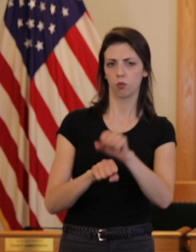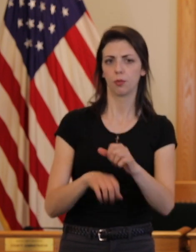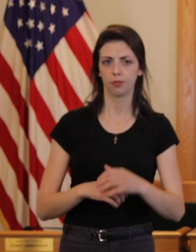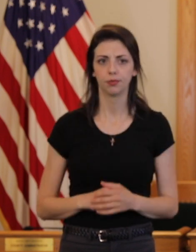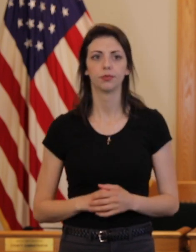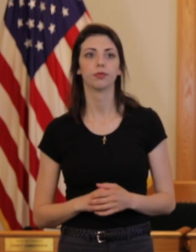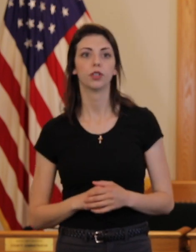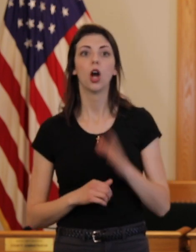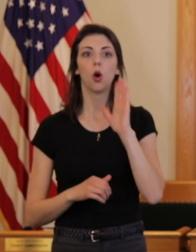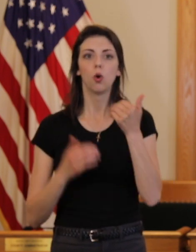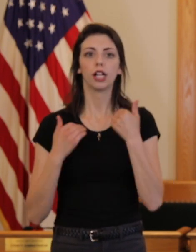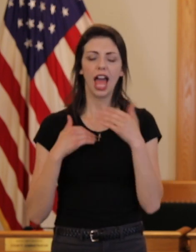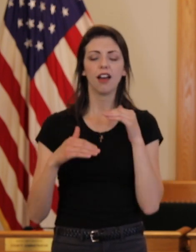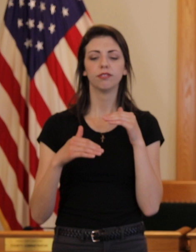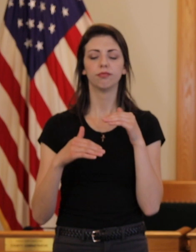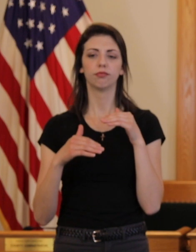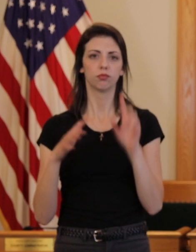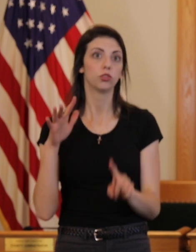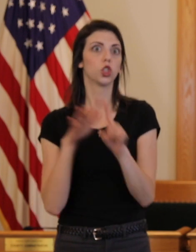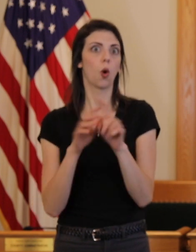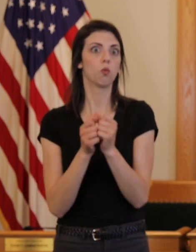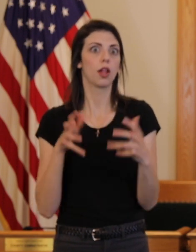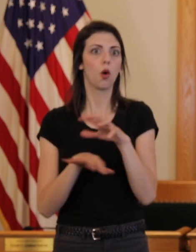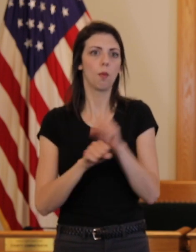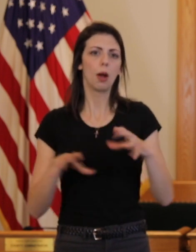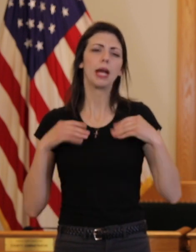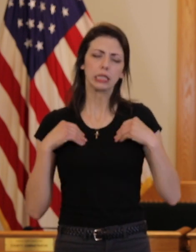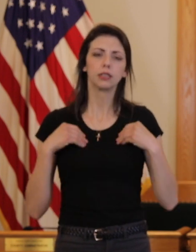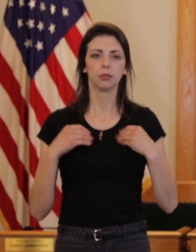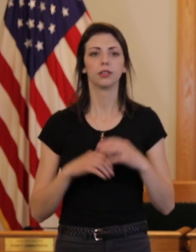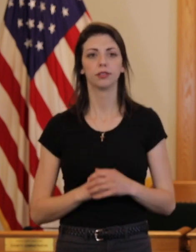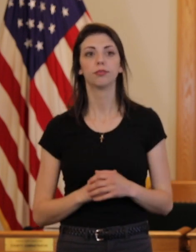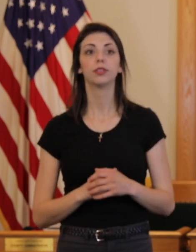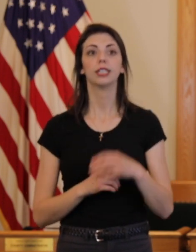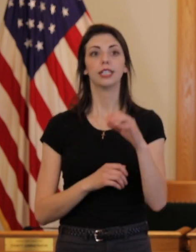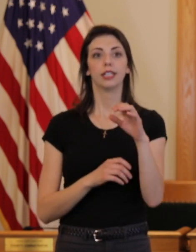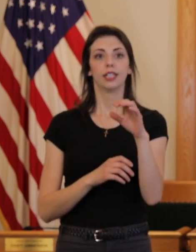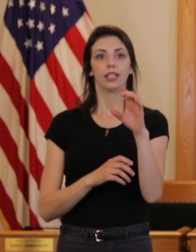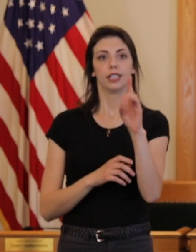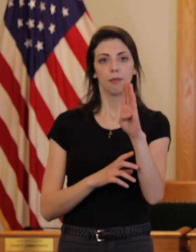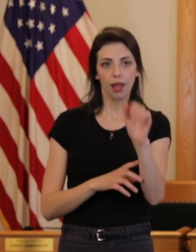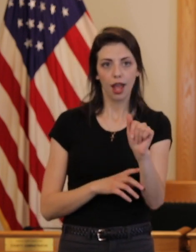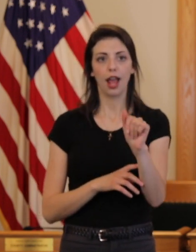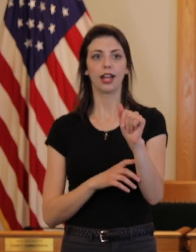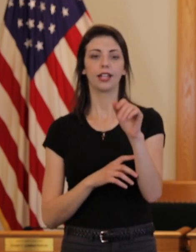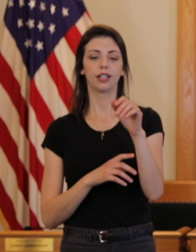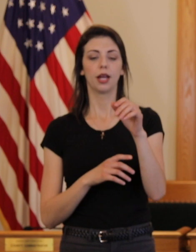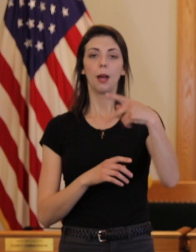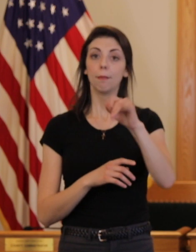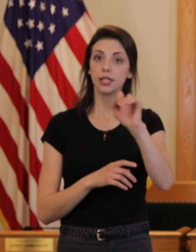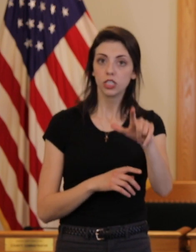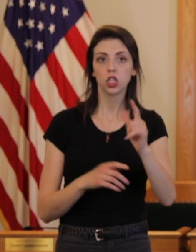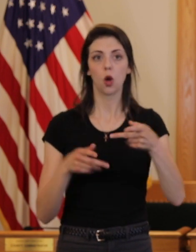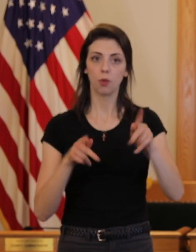walk-in recordings will be accepted. DBA, notary services, and pistol permits continue to be available as they have been since the